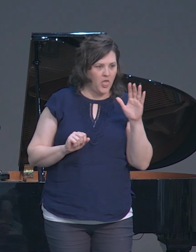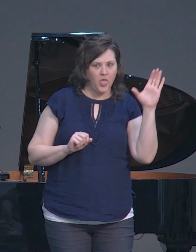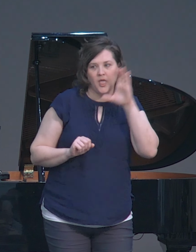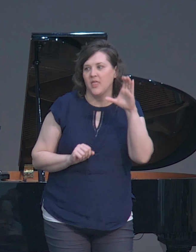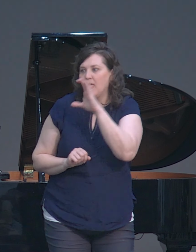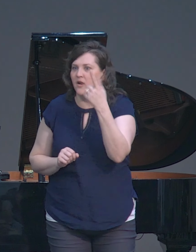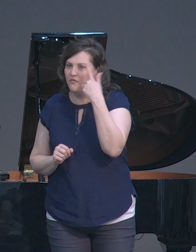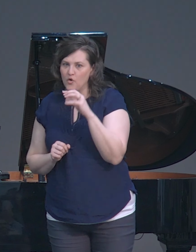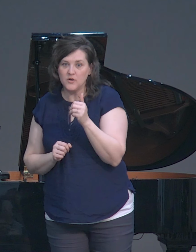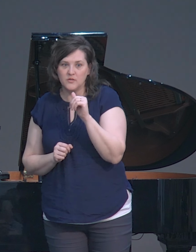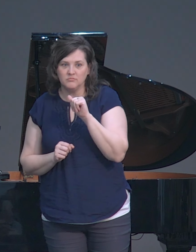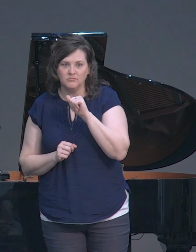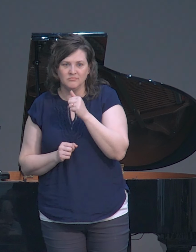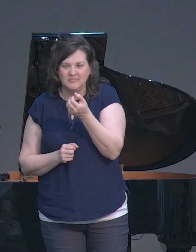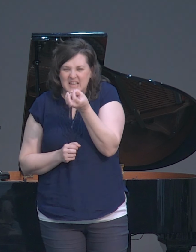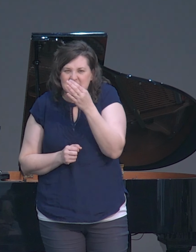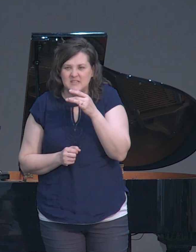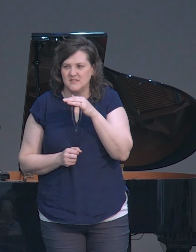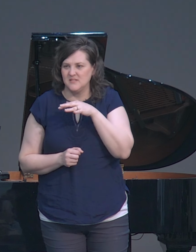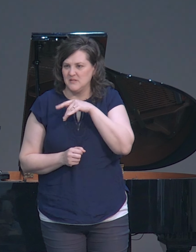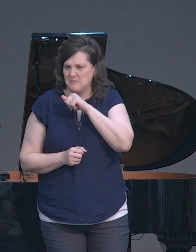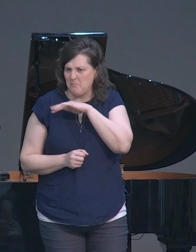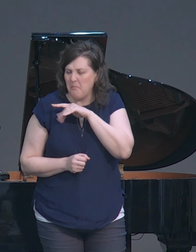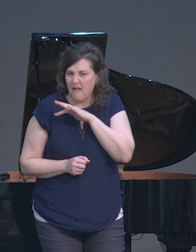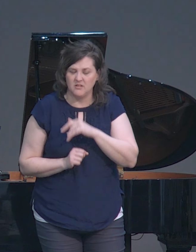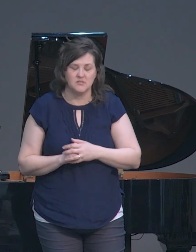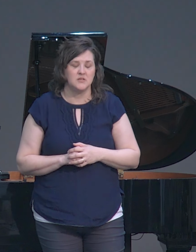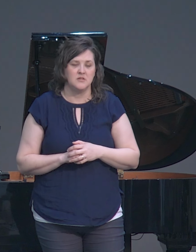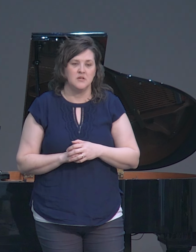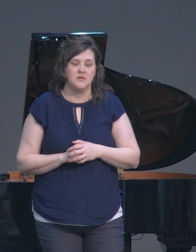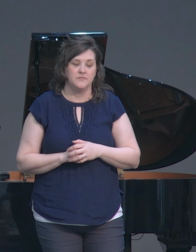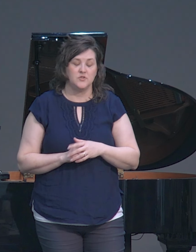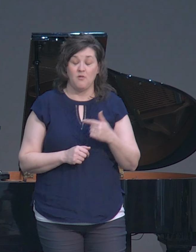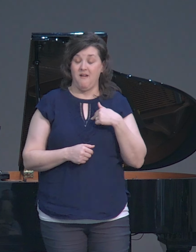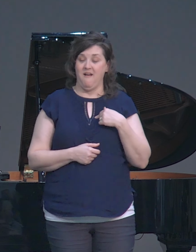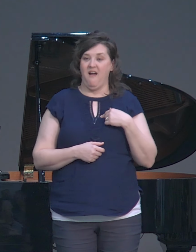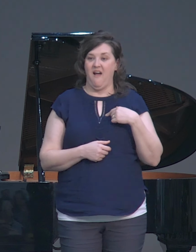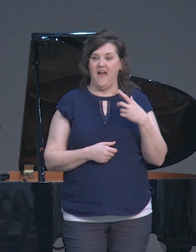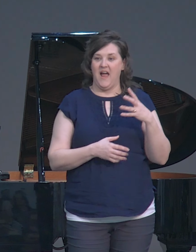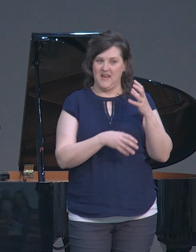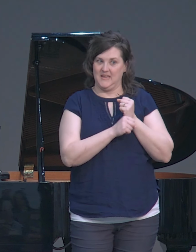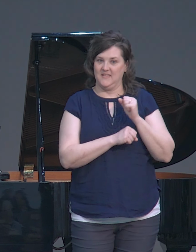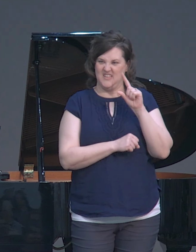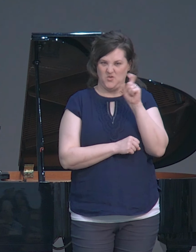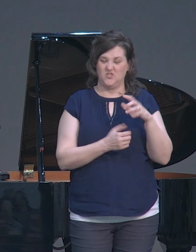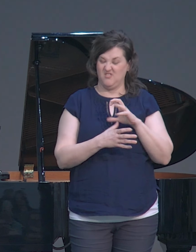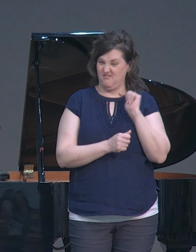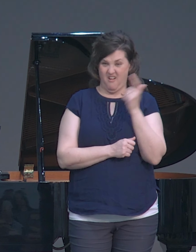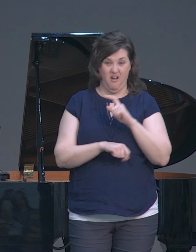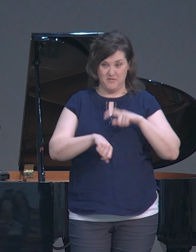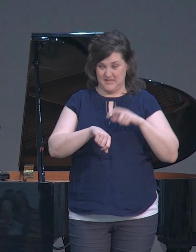are hostile. Have discernment. You know, I get this question all the time, and this relates to this.